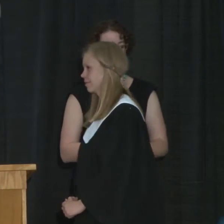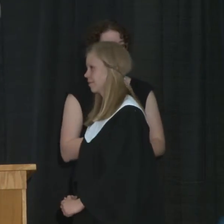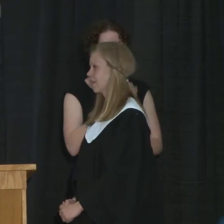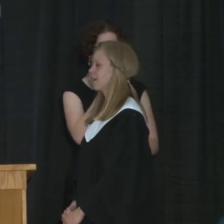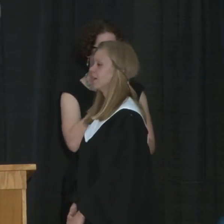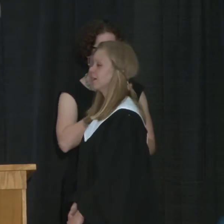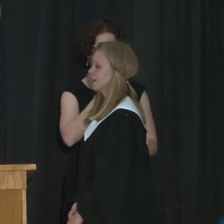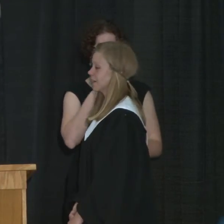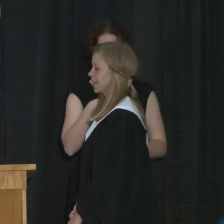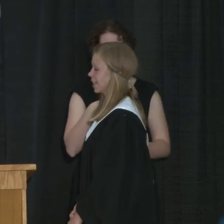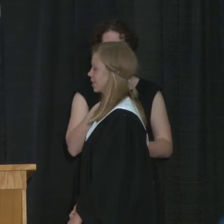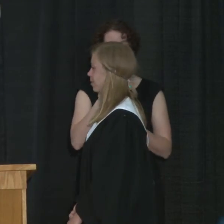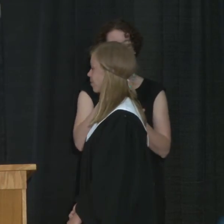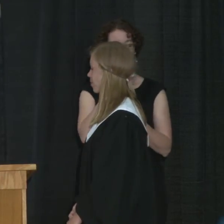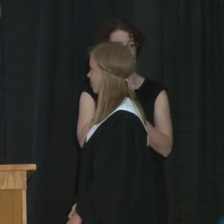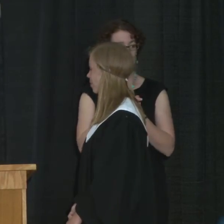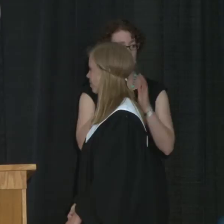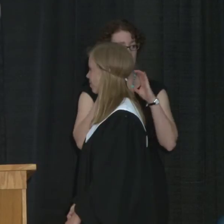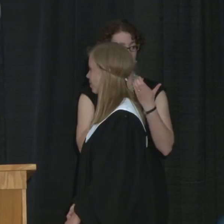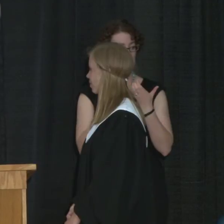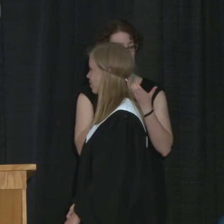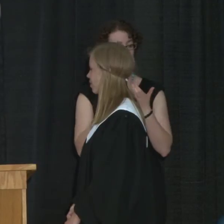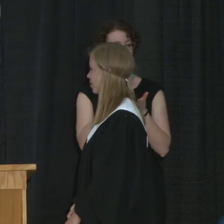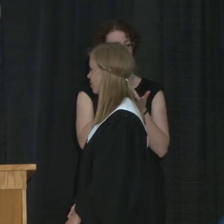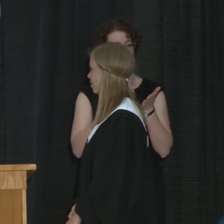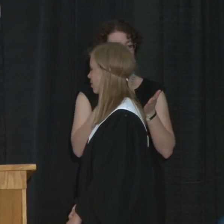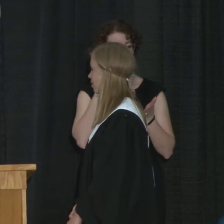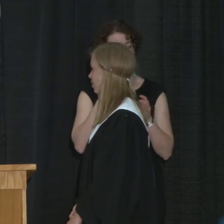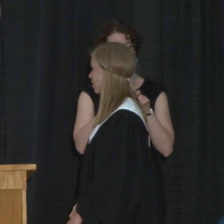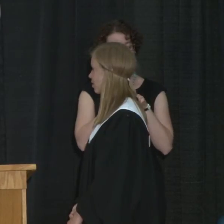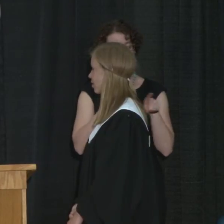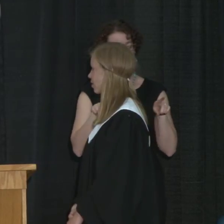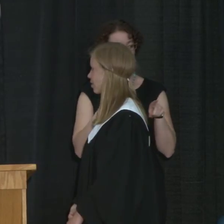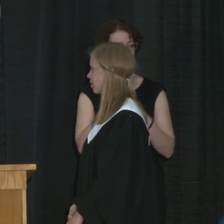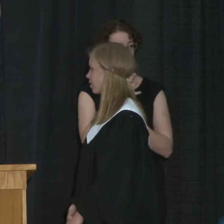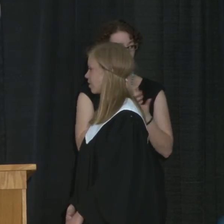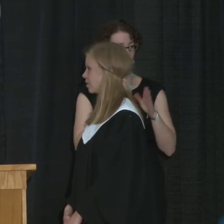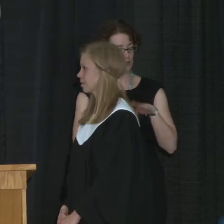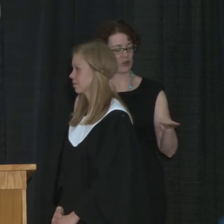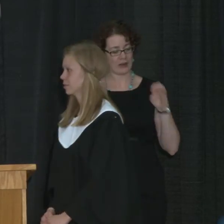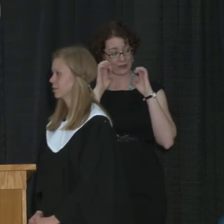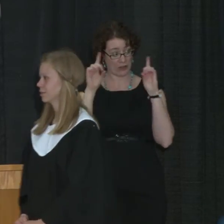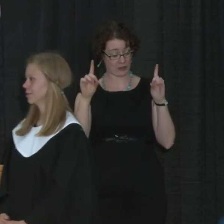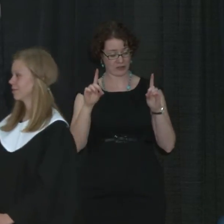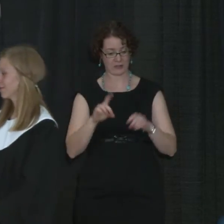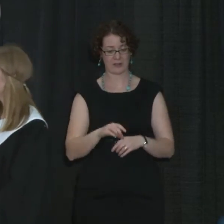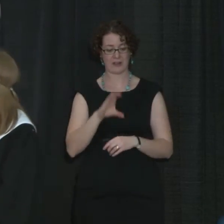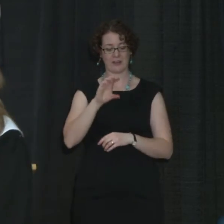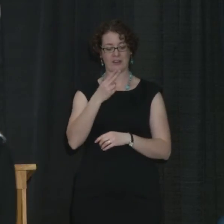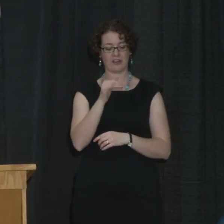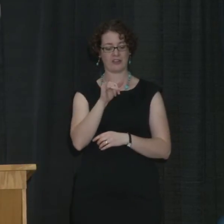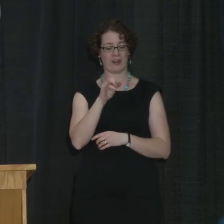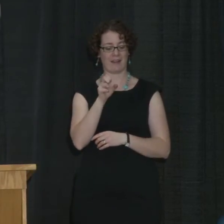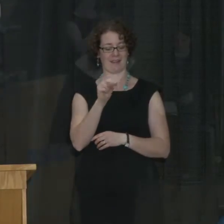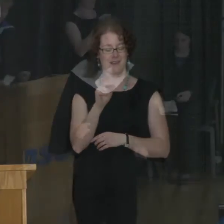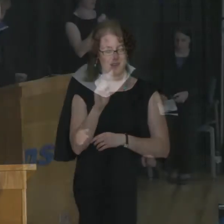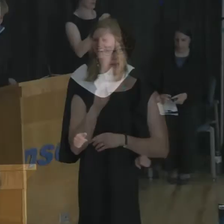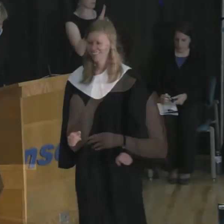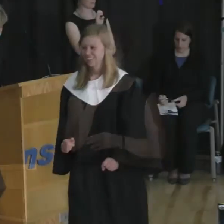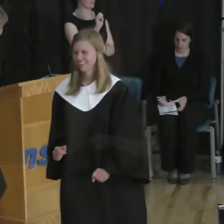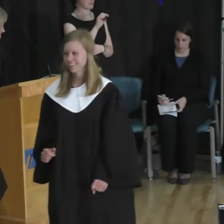Madam Vice President, the candidates for the Diploma in Early Childhood Education. Cheyenne Bezanson.